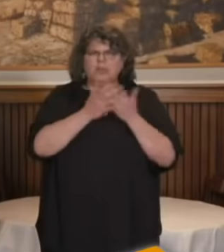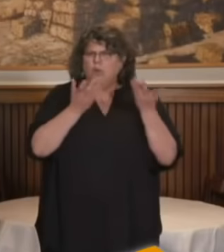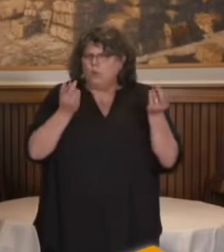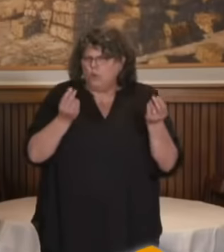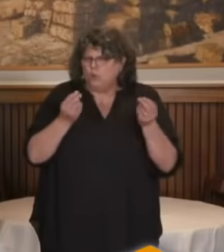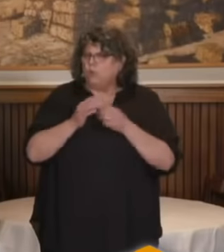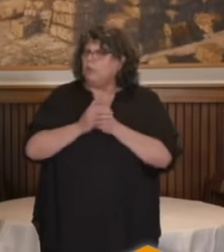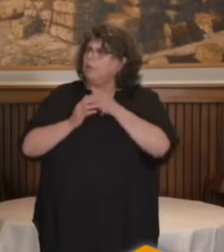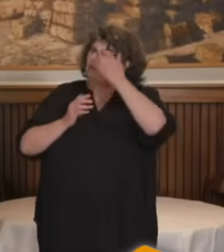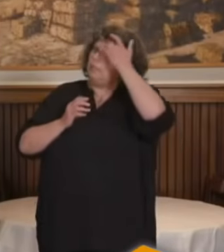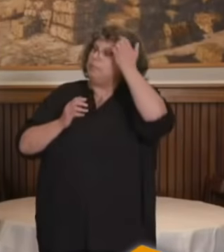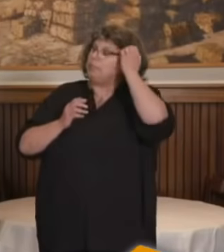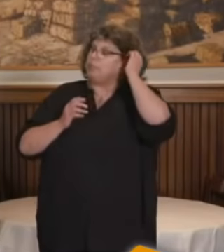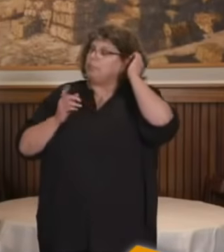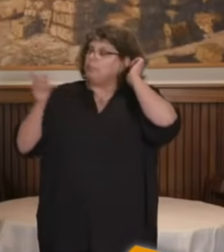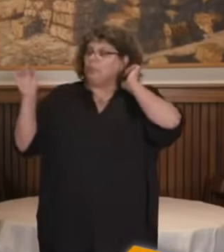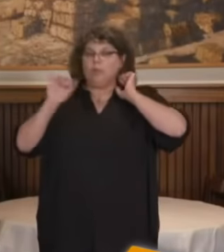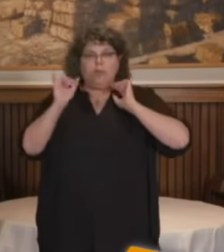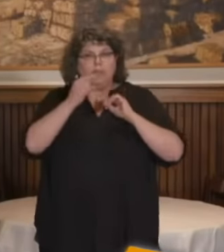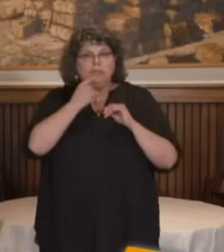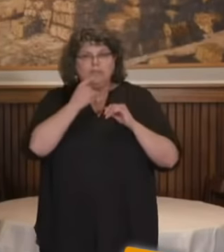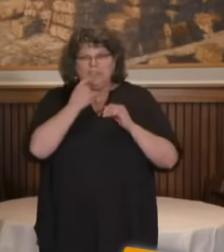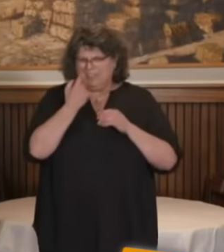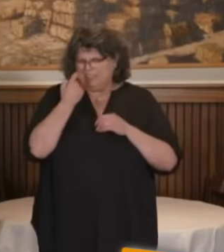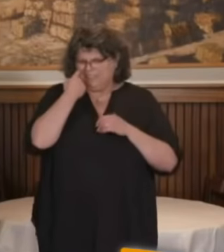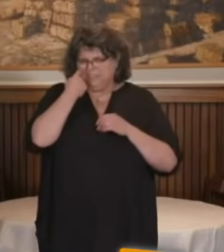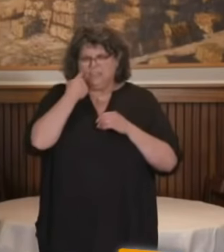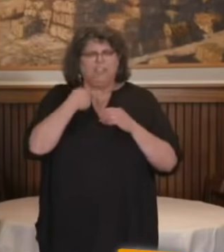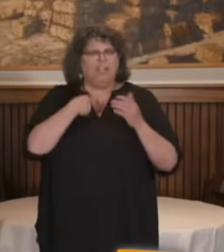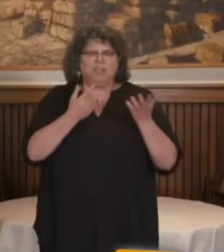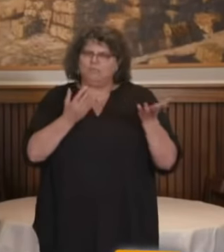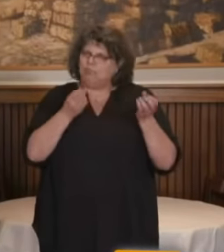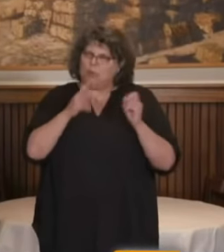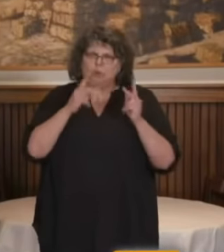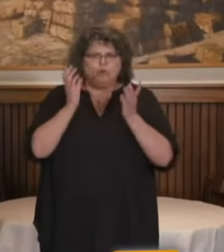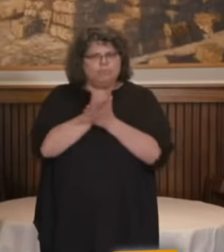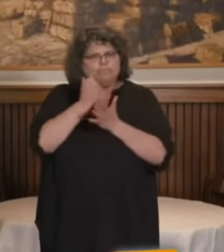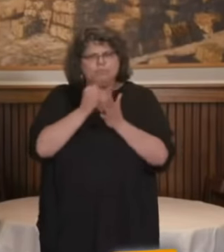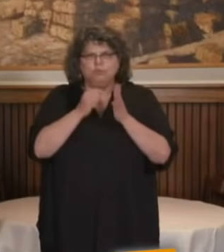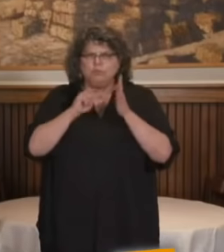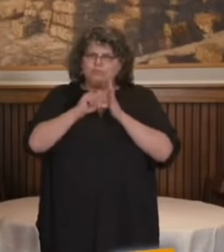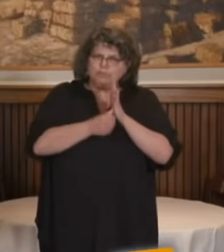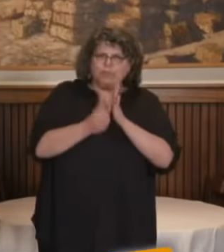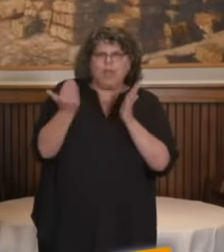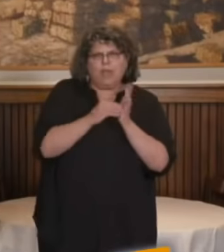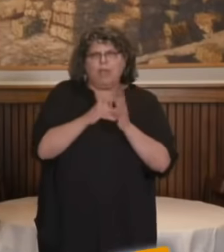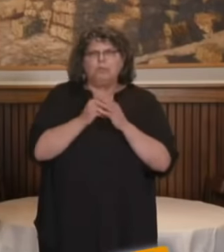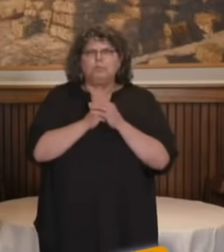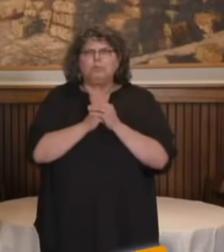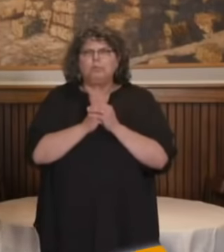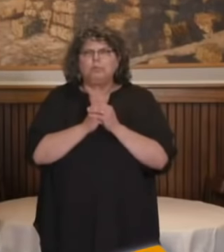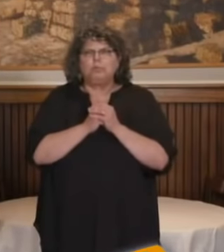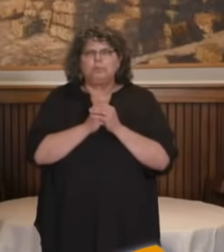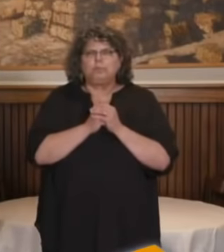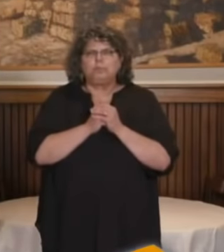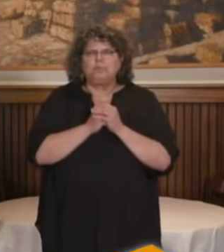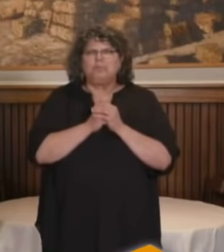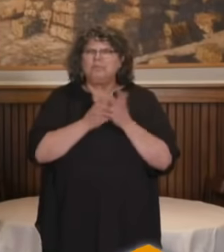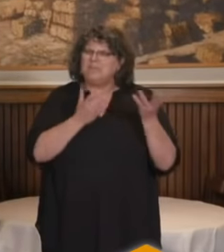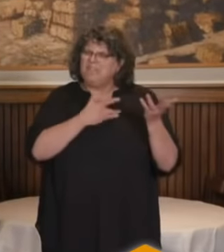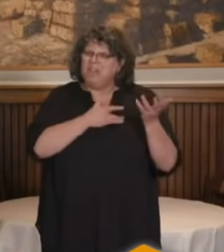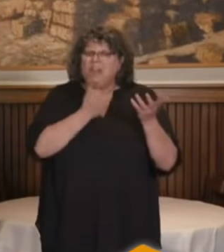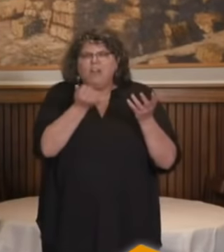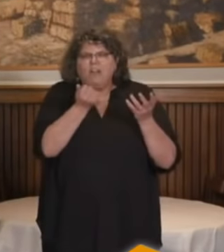variances. Yeah, as I mentioned a moment ago, and it's an opportunity to reinforce it yet again, we are within a